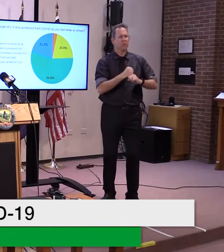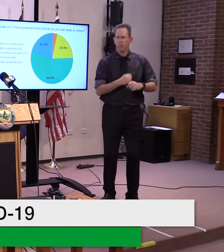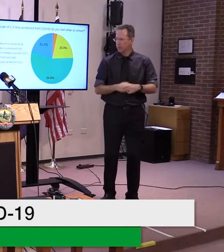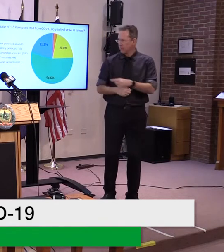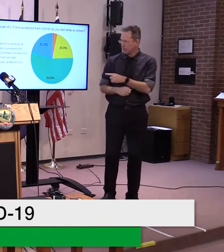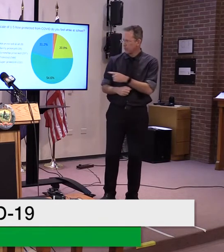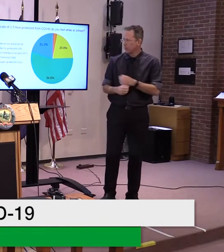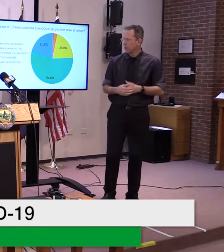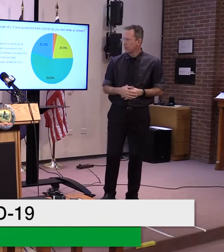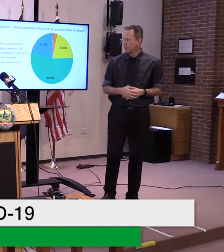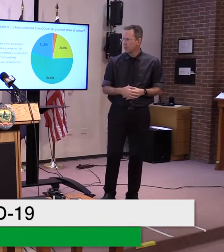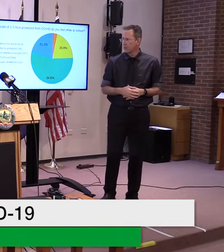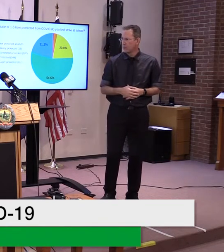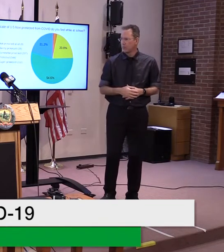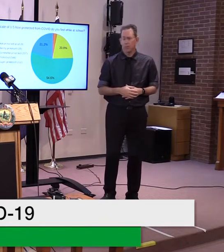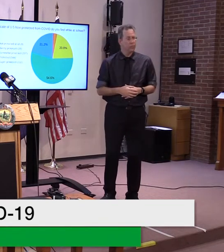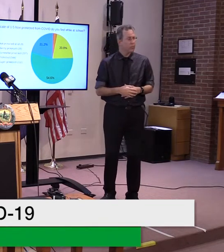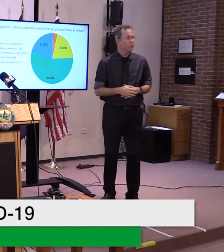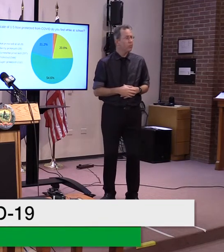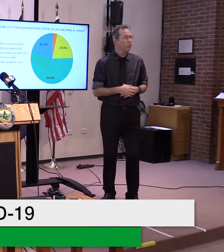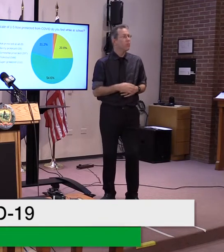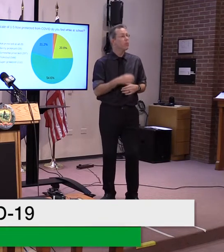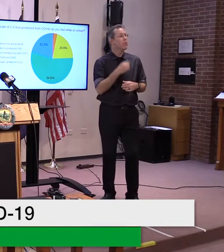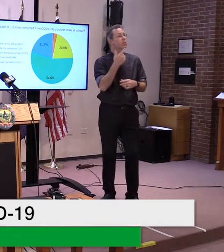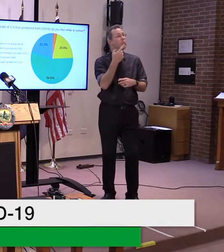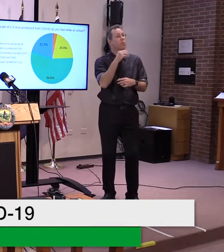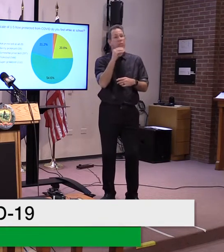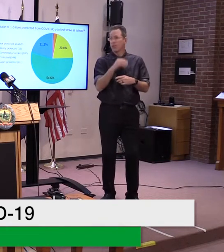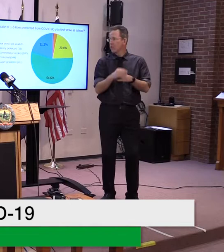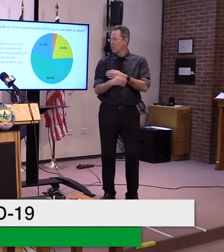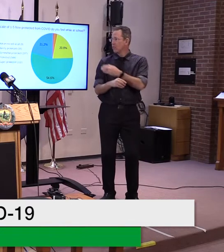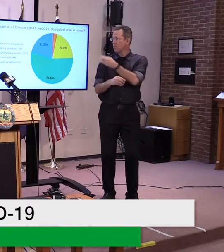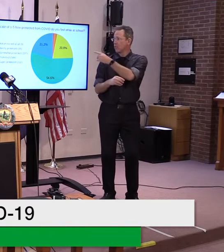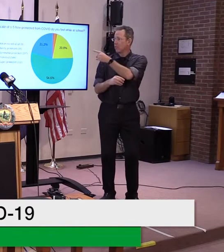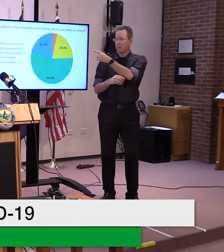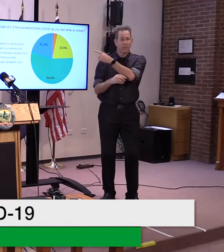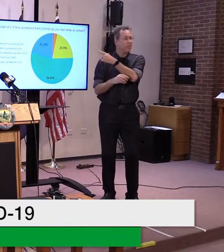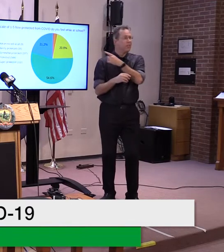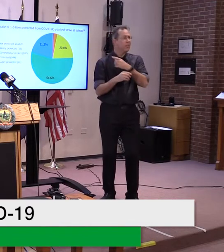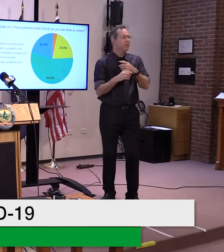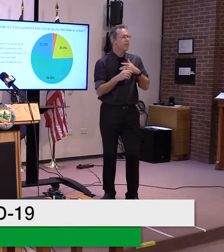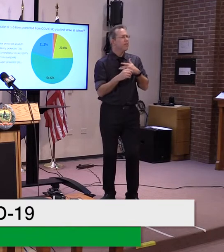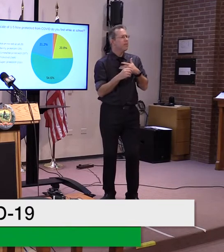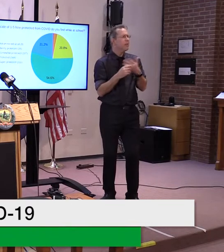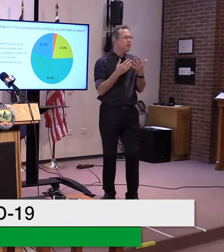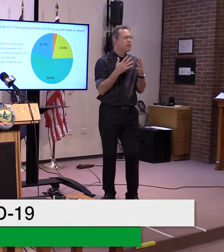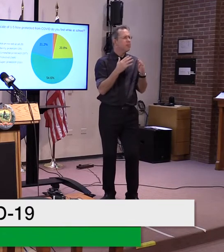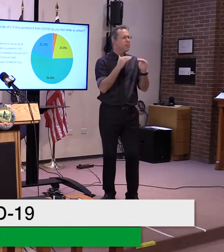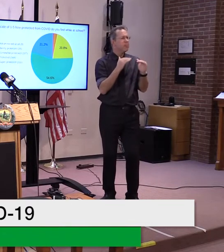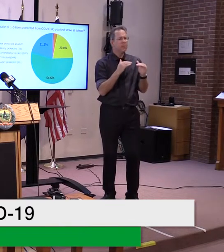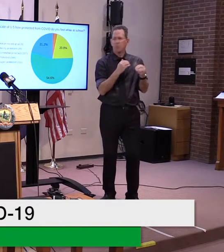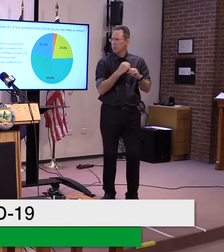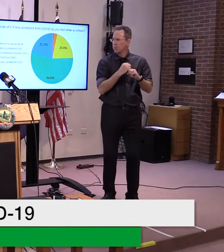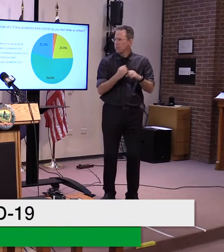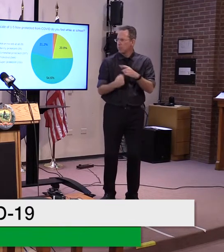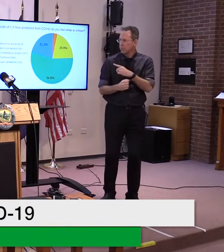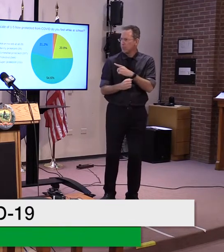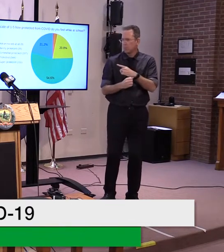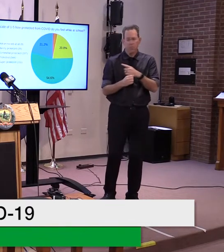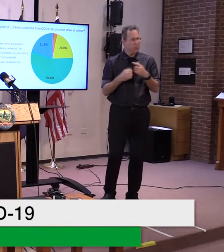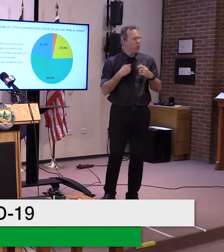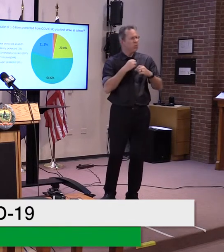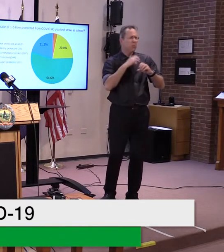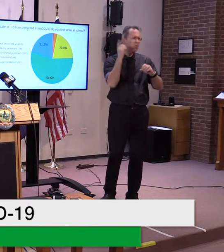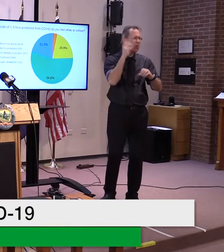21 have said that they feel super protected and then the others feel that they're very protected not fully protected which is